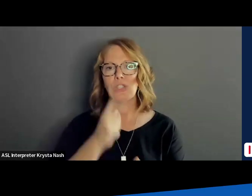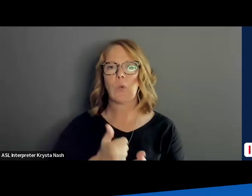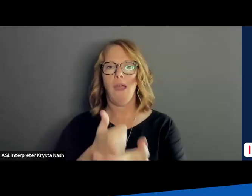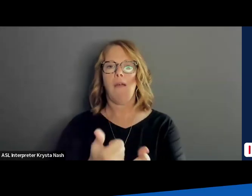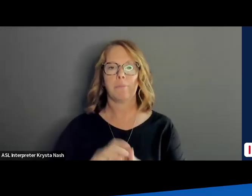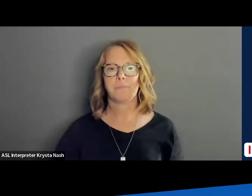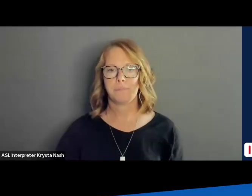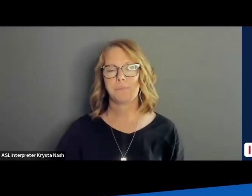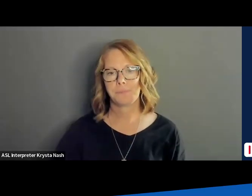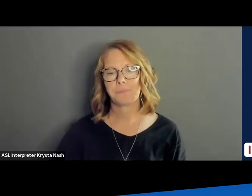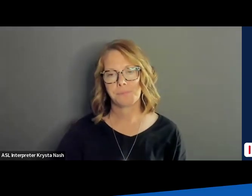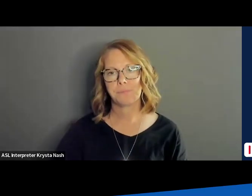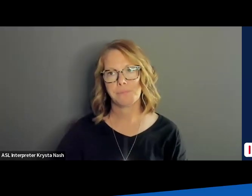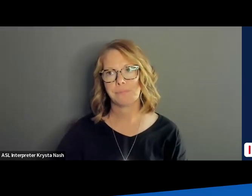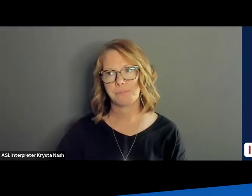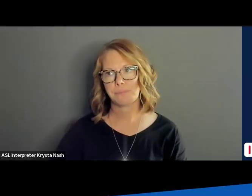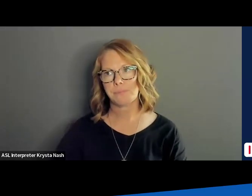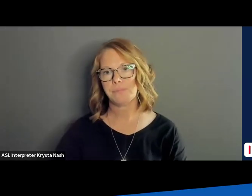pain. So